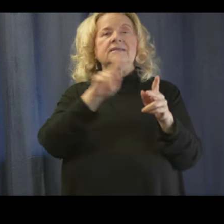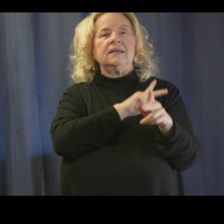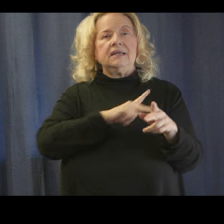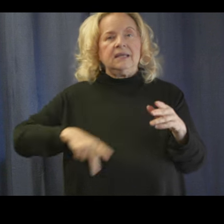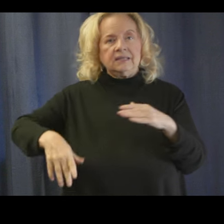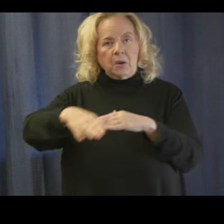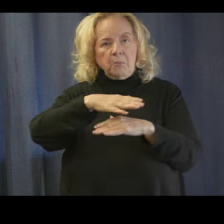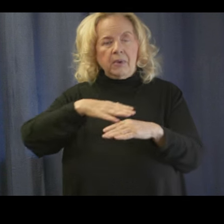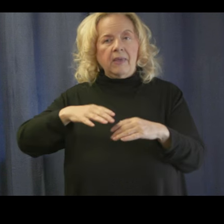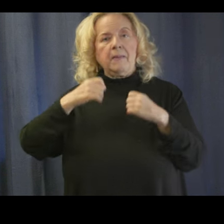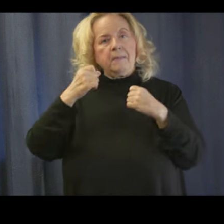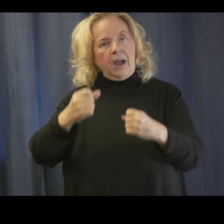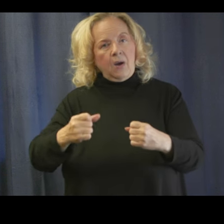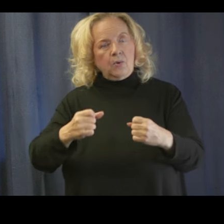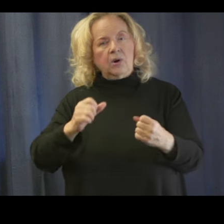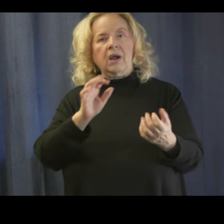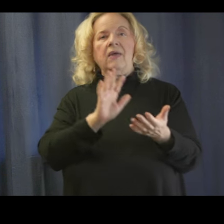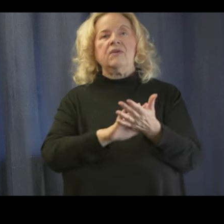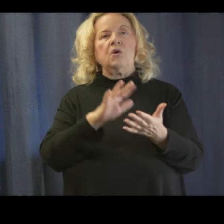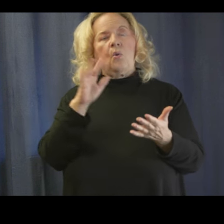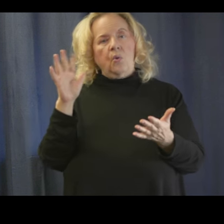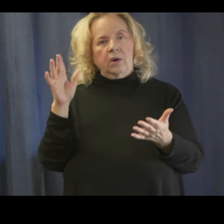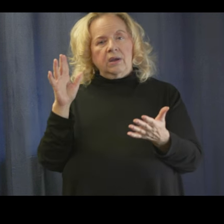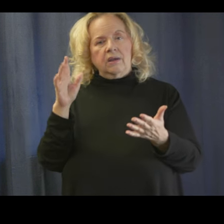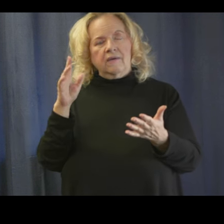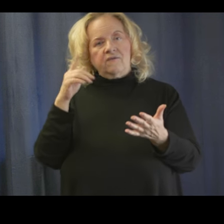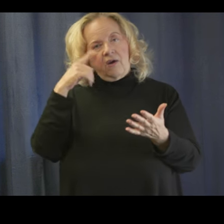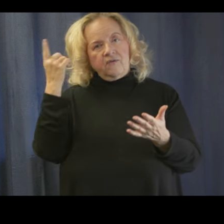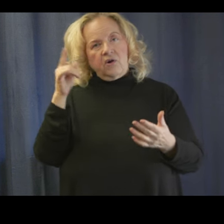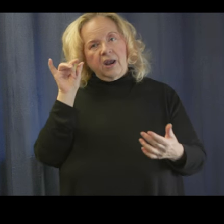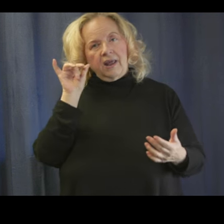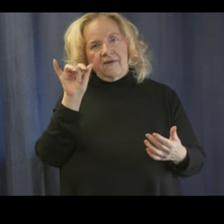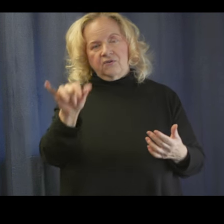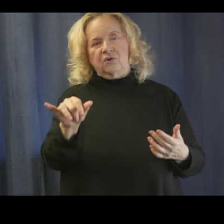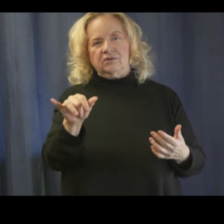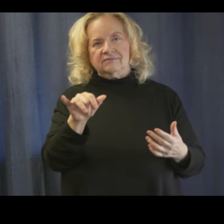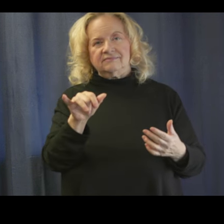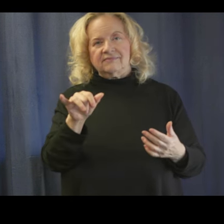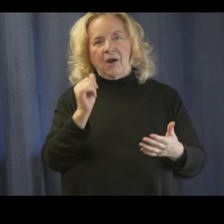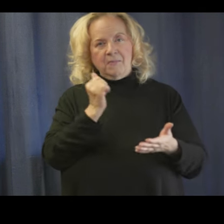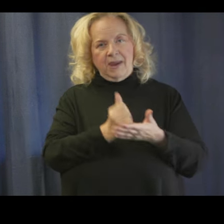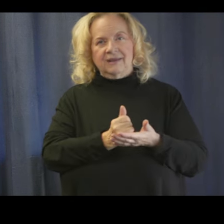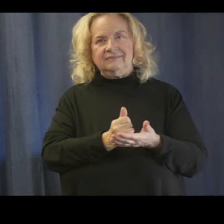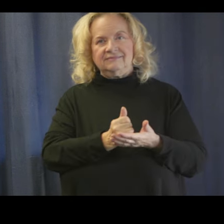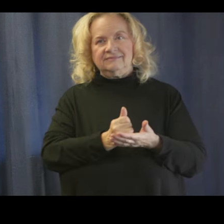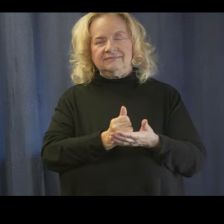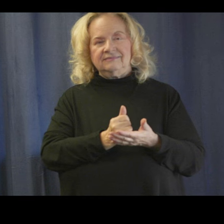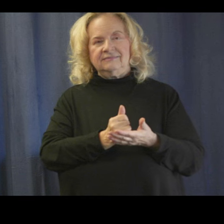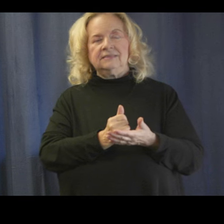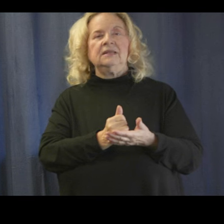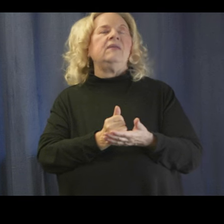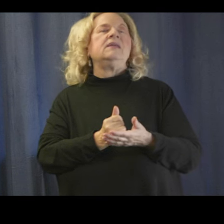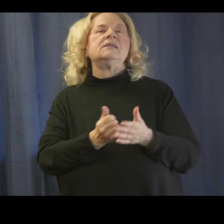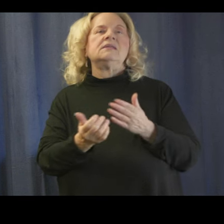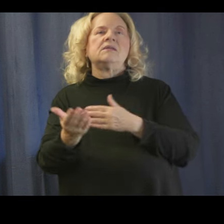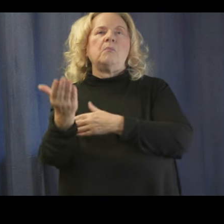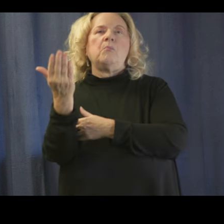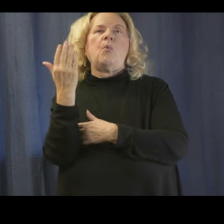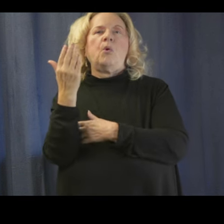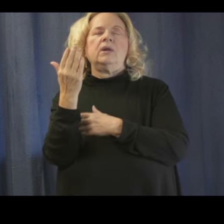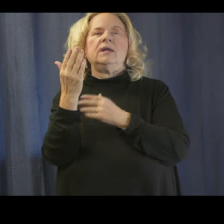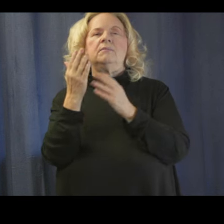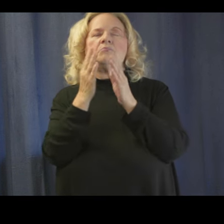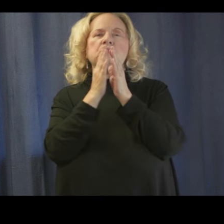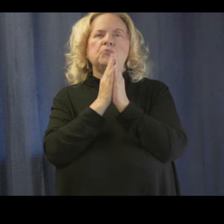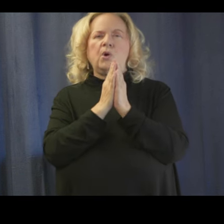evil. For thine is the kingdom and the power and the glory forever and ever. Amen.